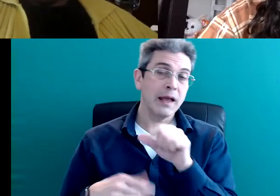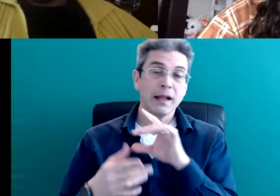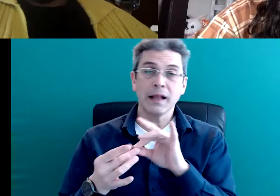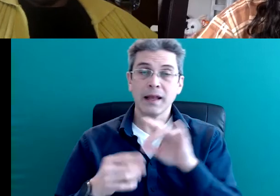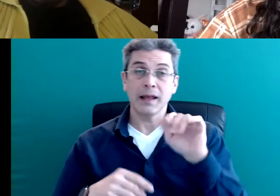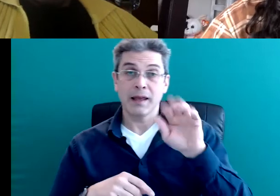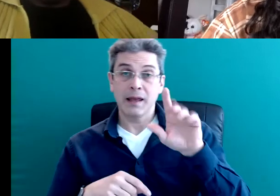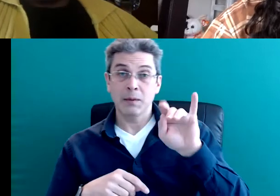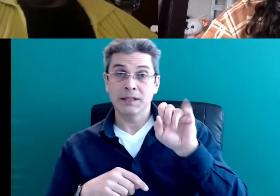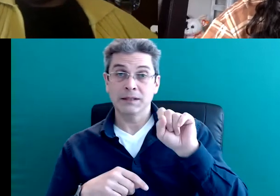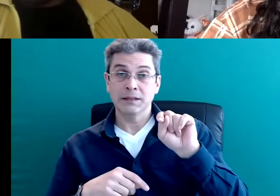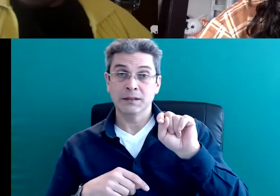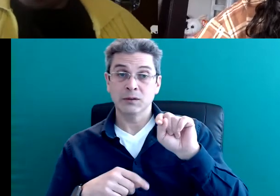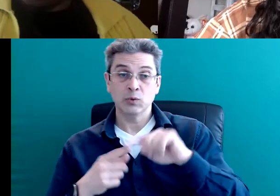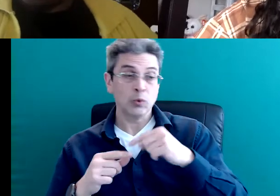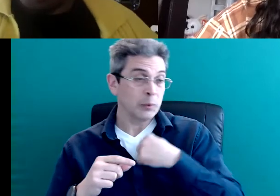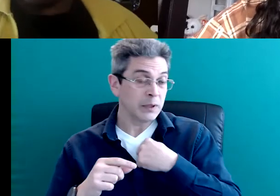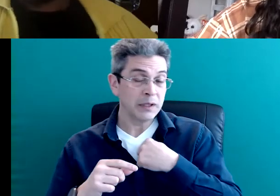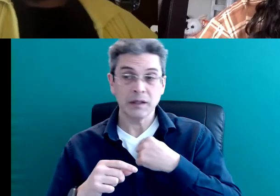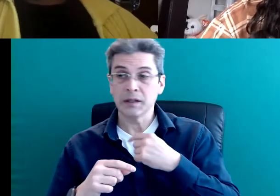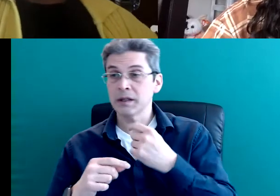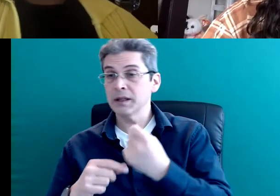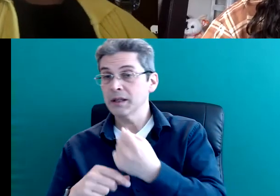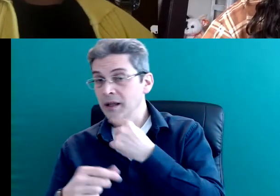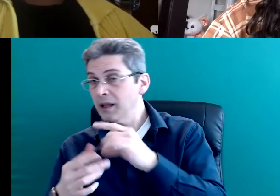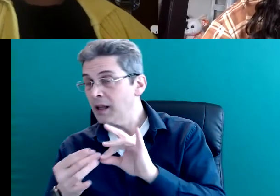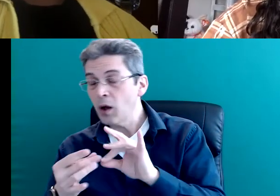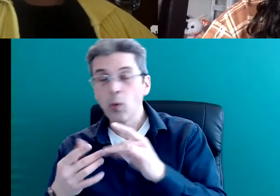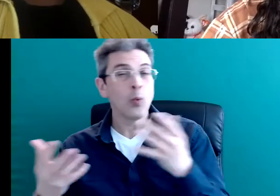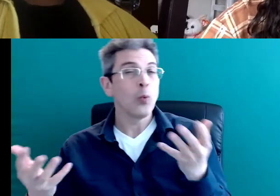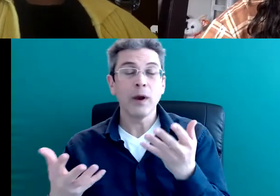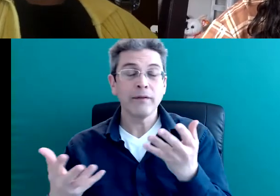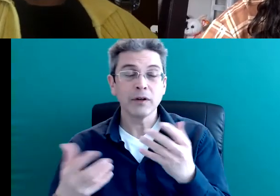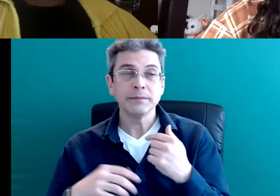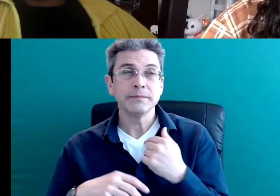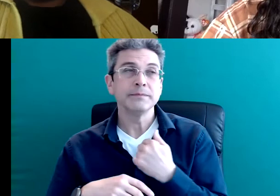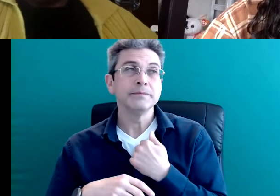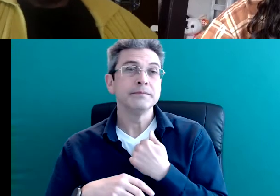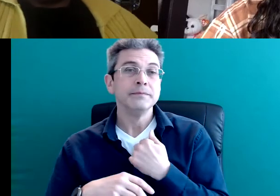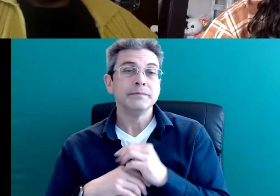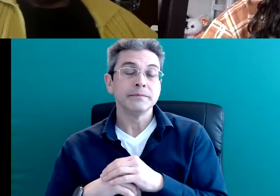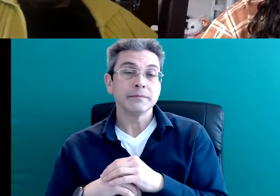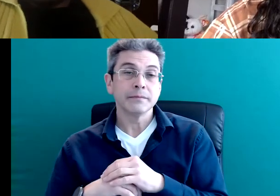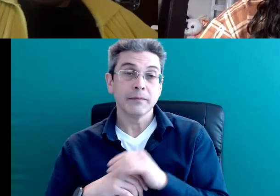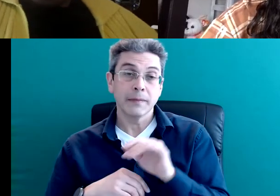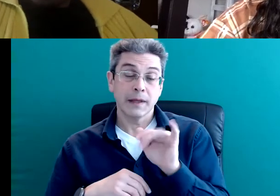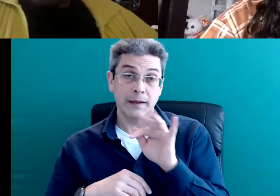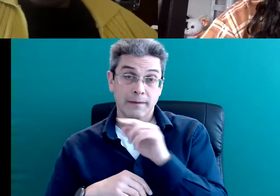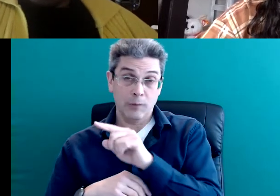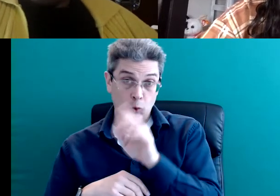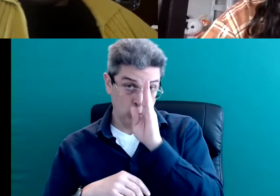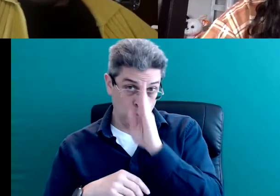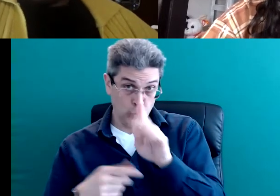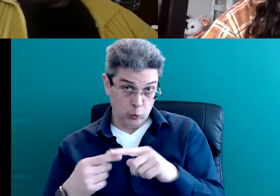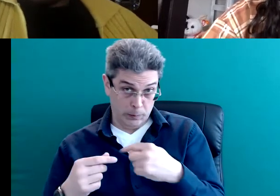ableist in my duets or stitches or what have you, is if they're talking to me directly, I talk back to them